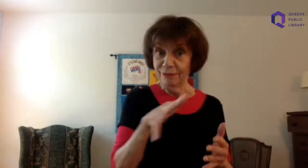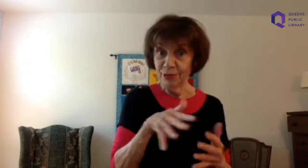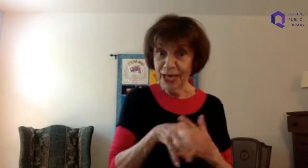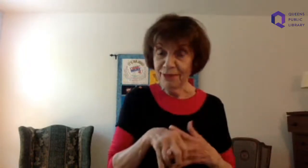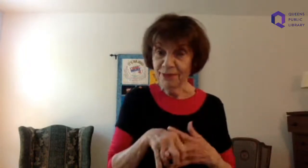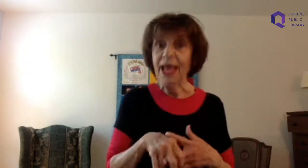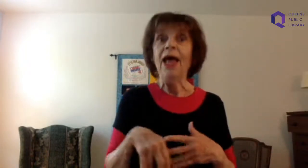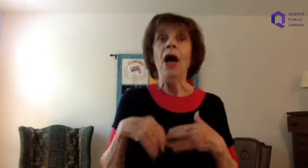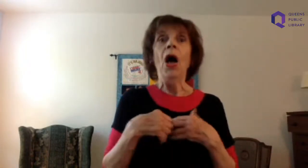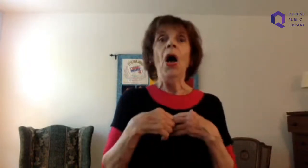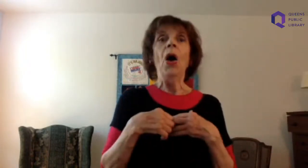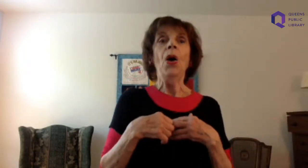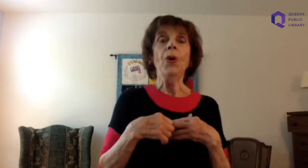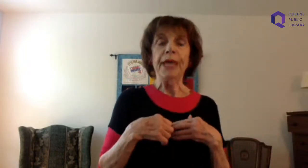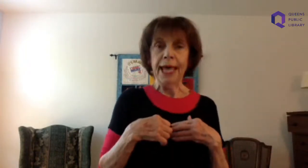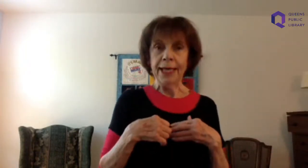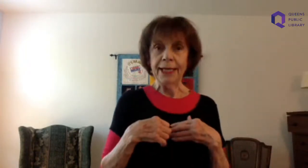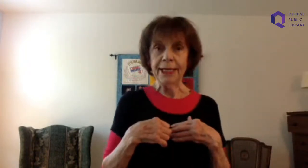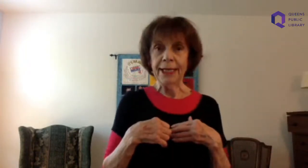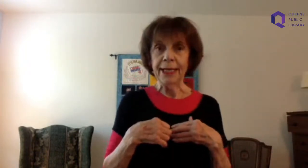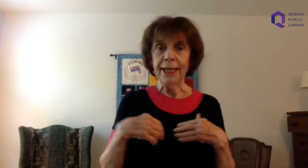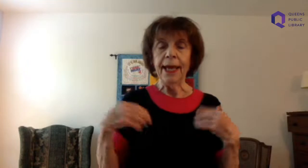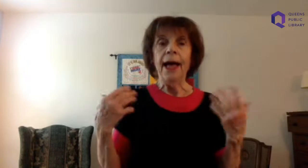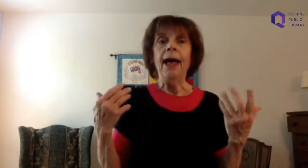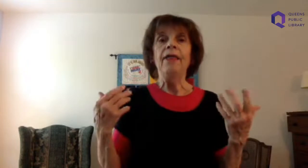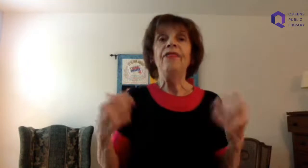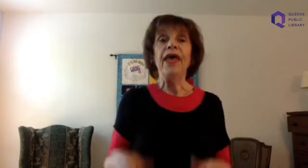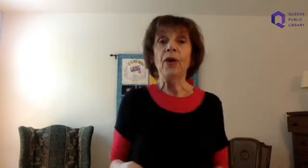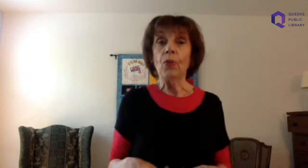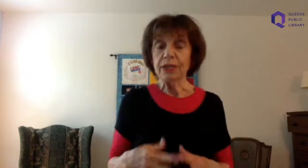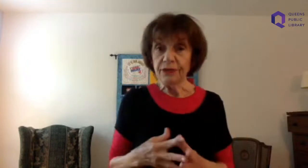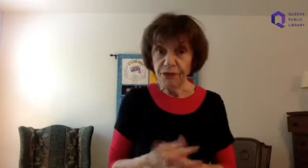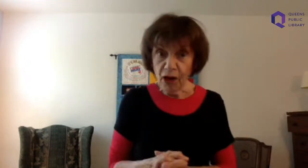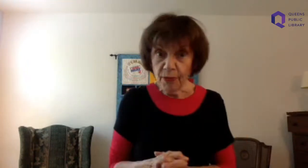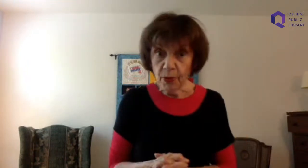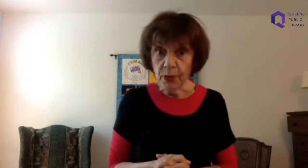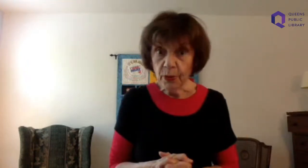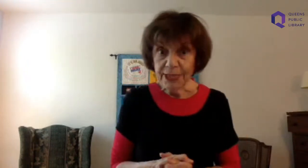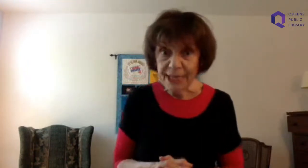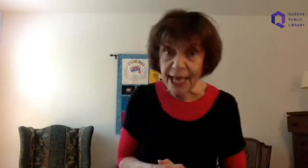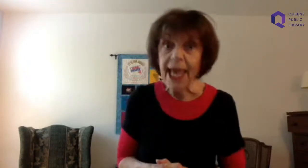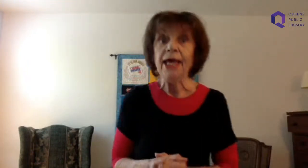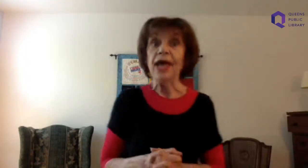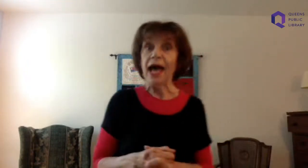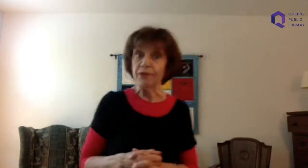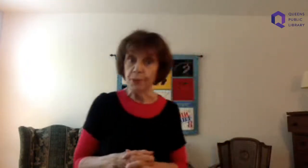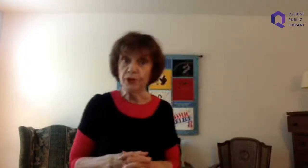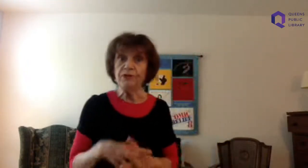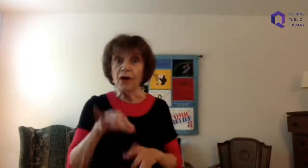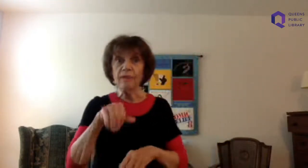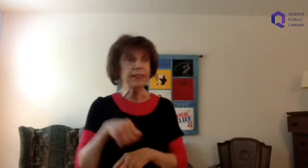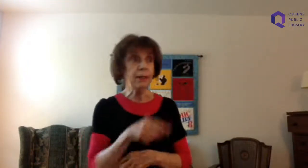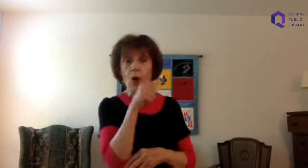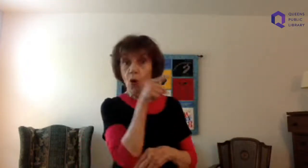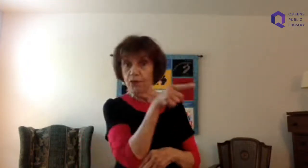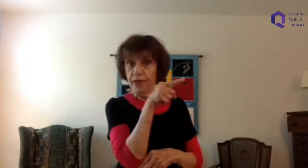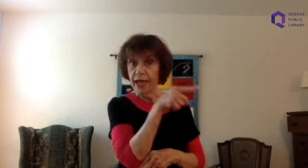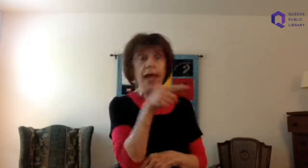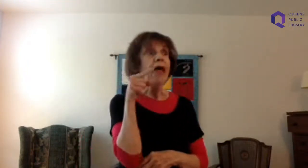okay? Okay. There was a farmer. What do I say? You have to put the farmer somewhere over there.